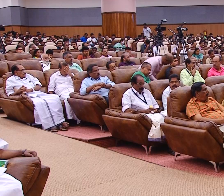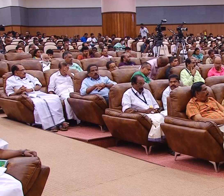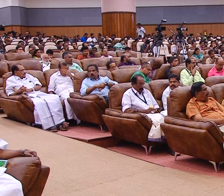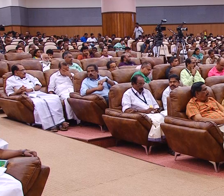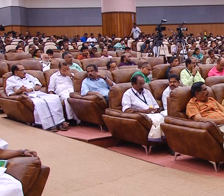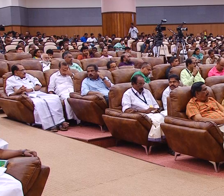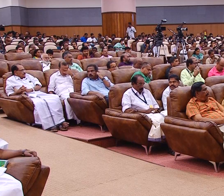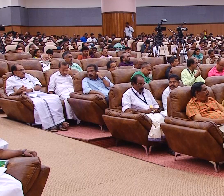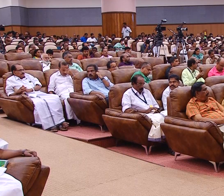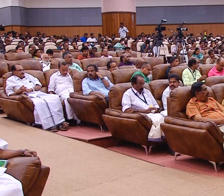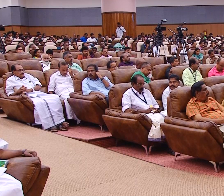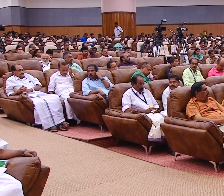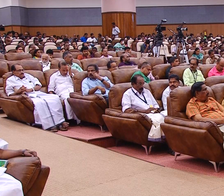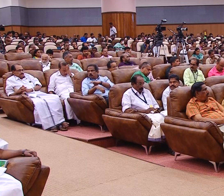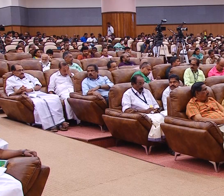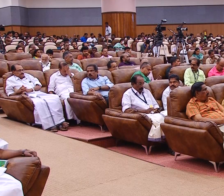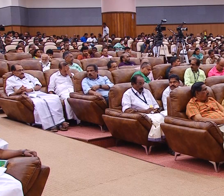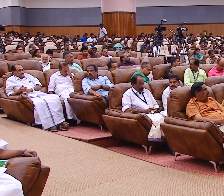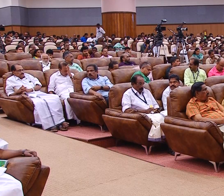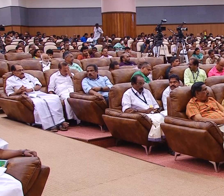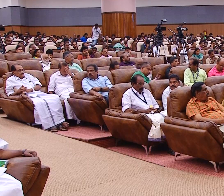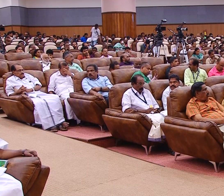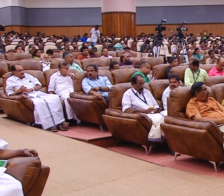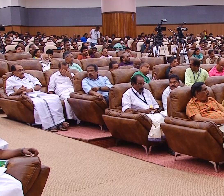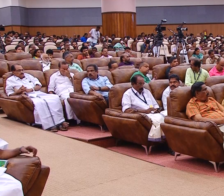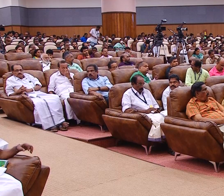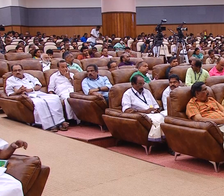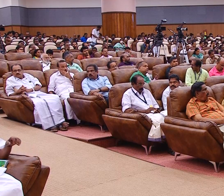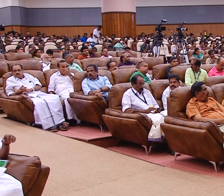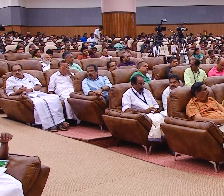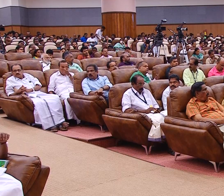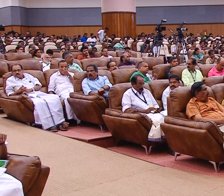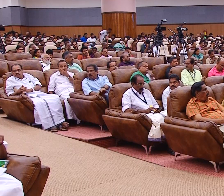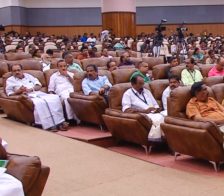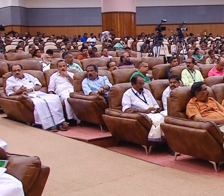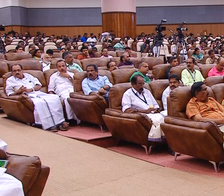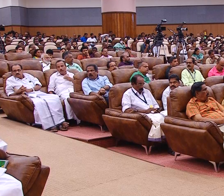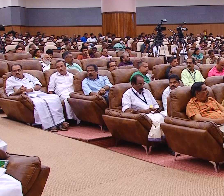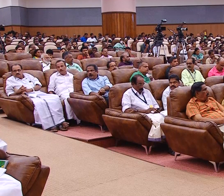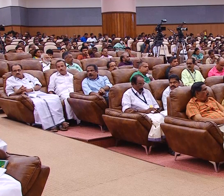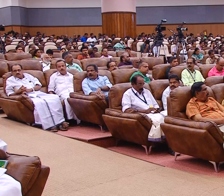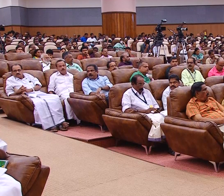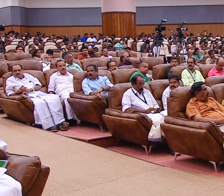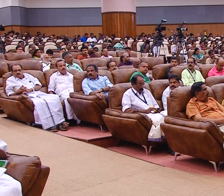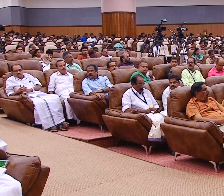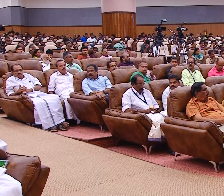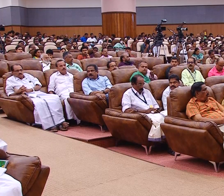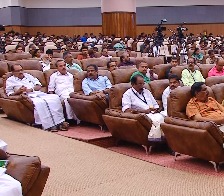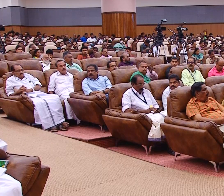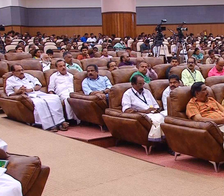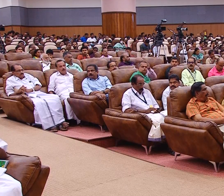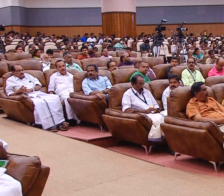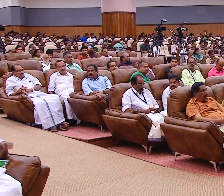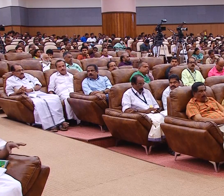fiber extraction machines were introduced for the first time. Fearing displacement of